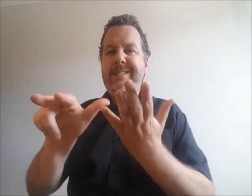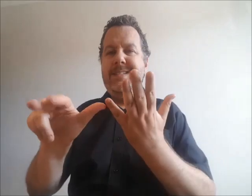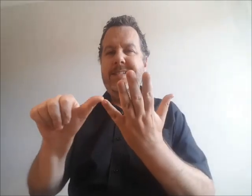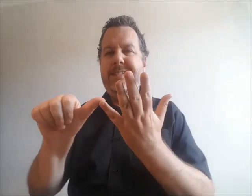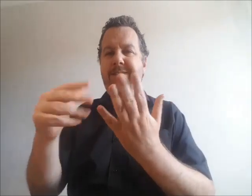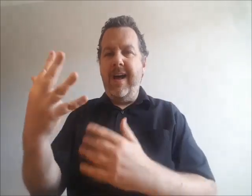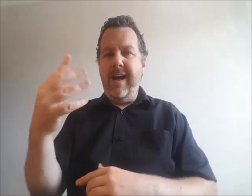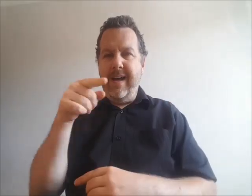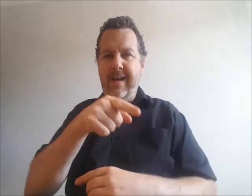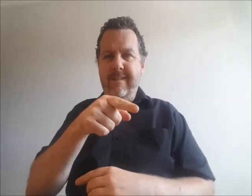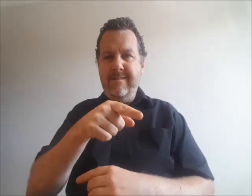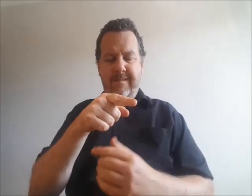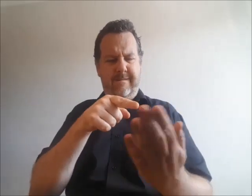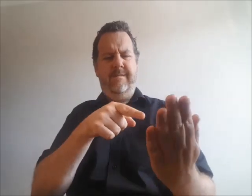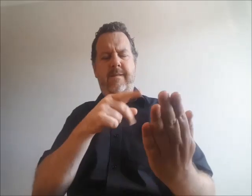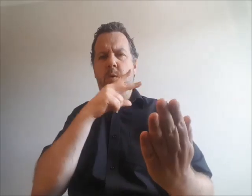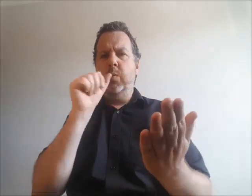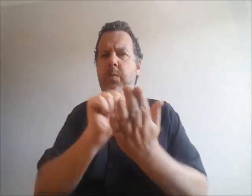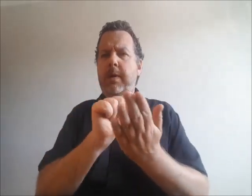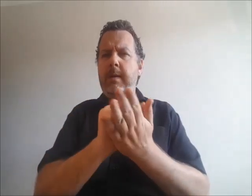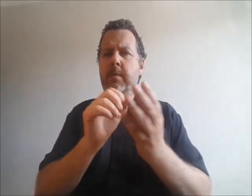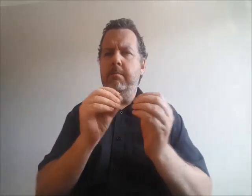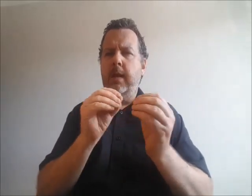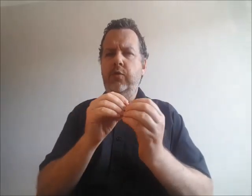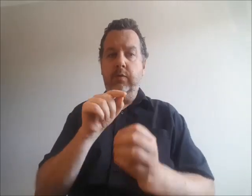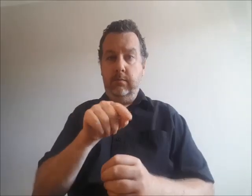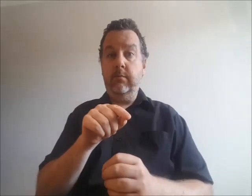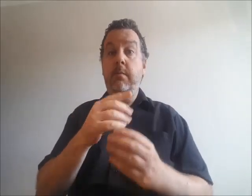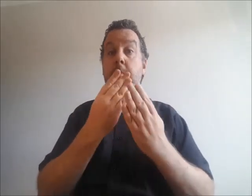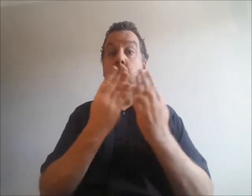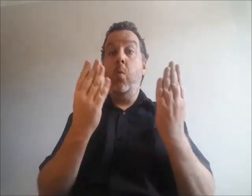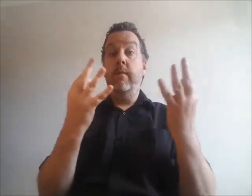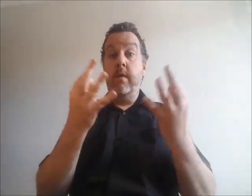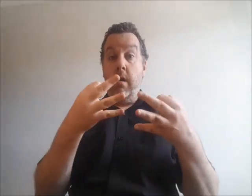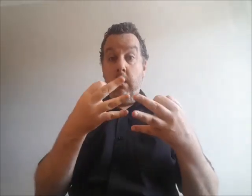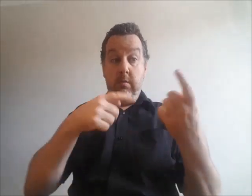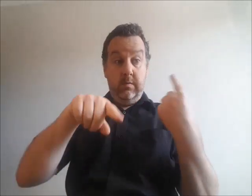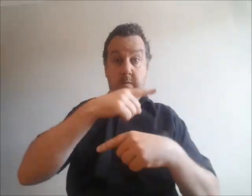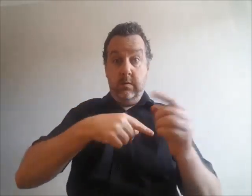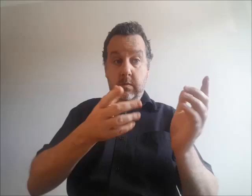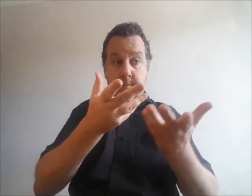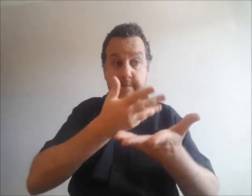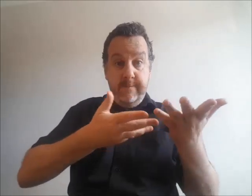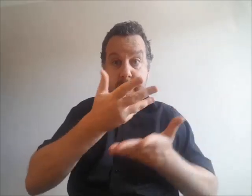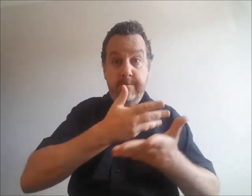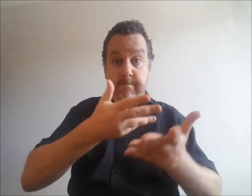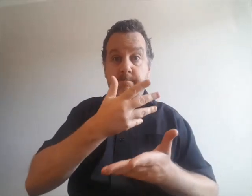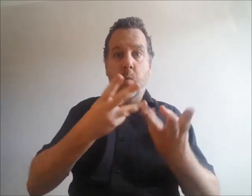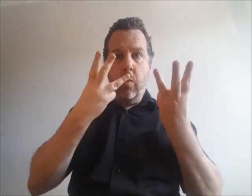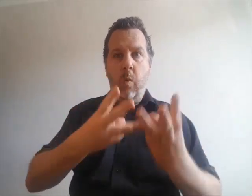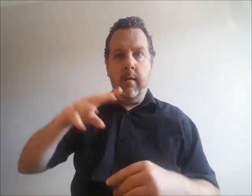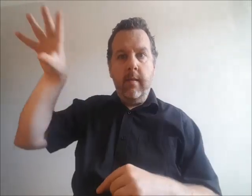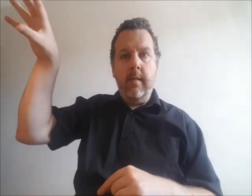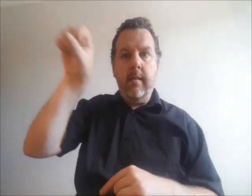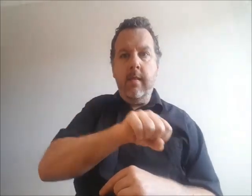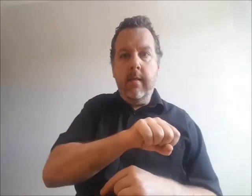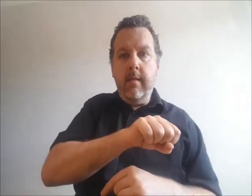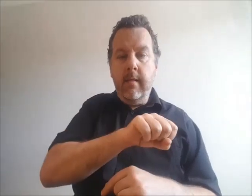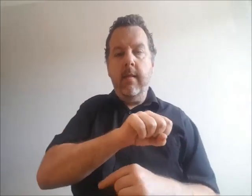But in 1865, I came across a newspaper report which mentions that the Board of Guardians had discussed the issue again and decided to withdraw Mary